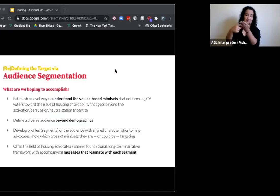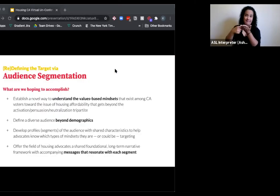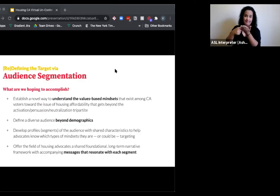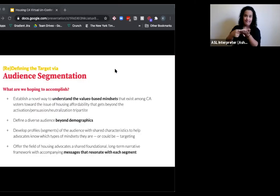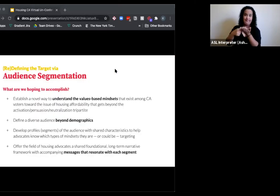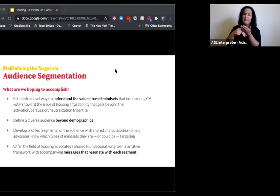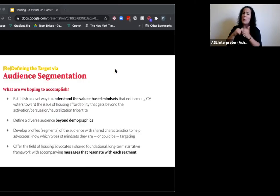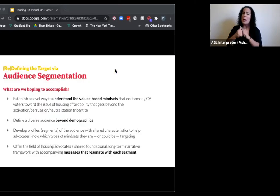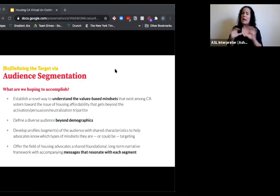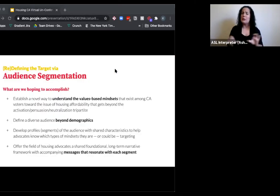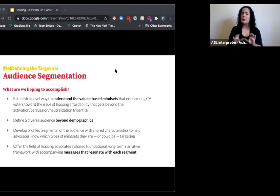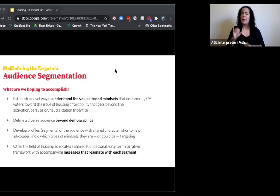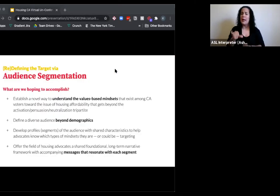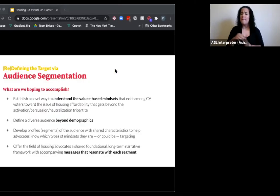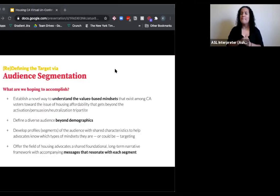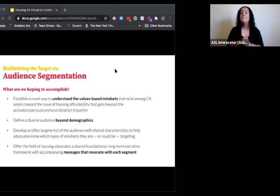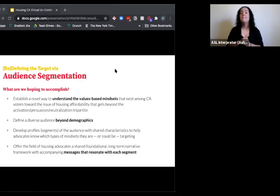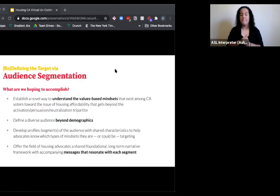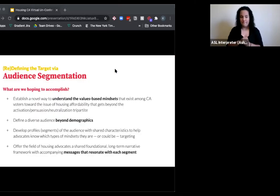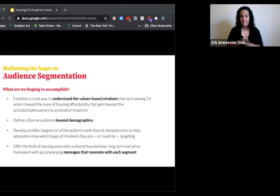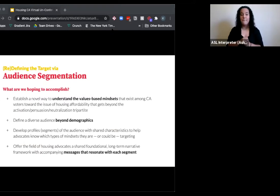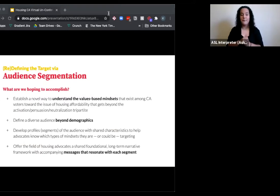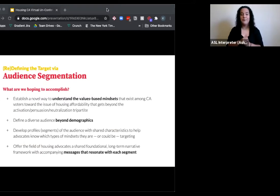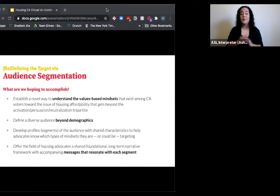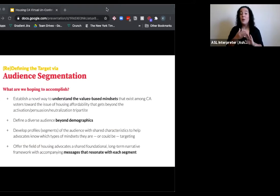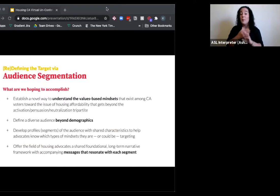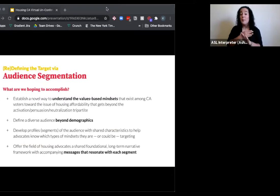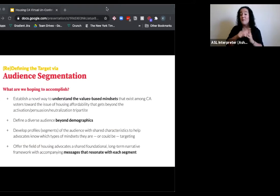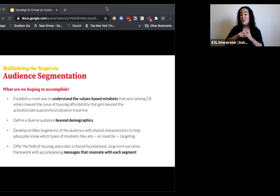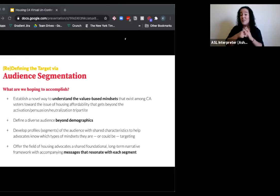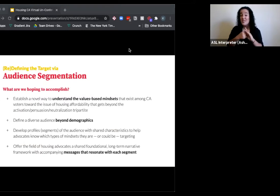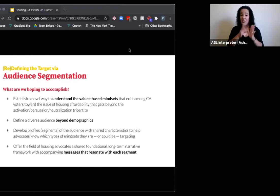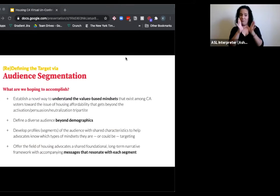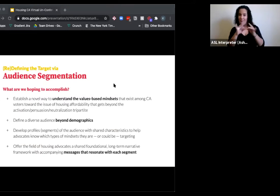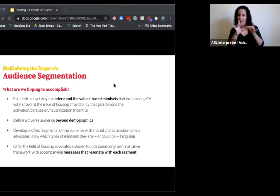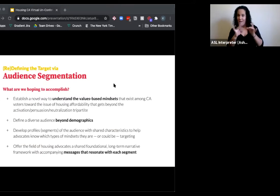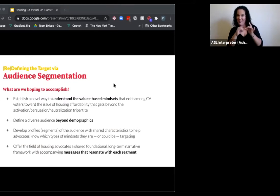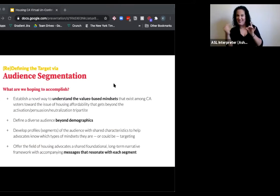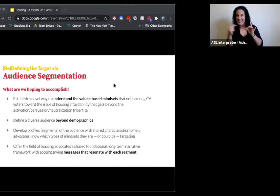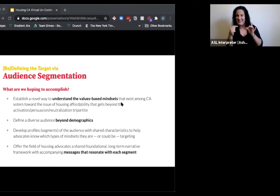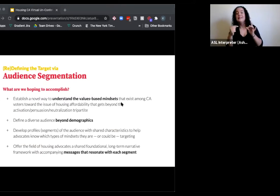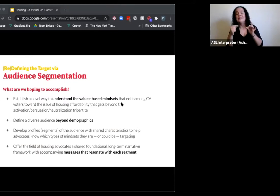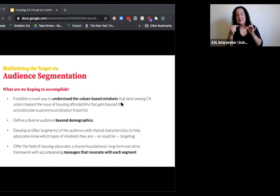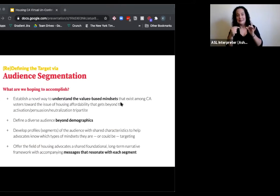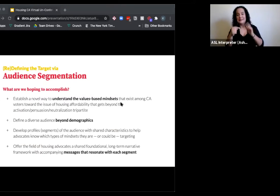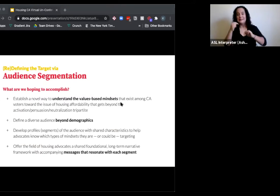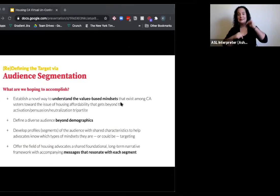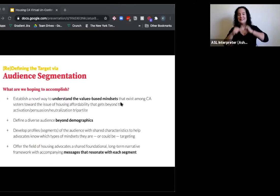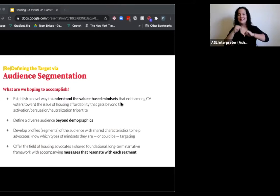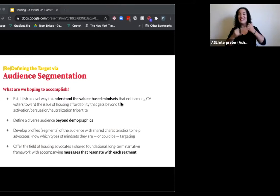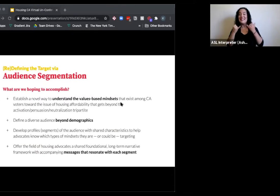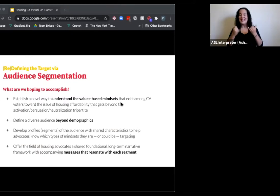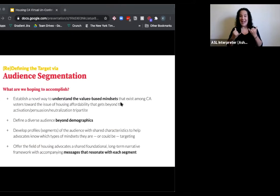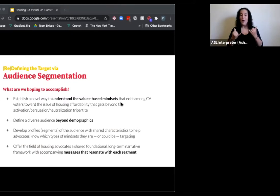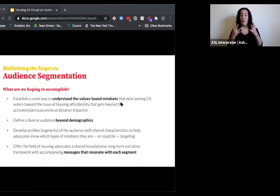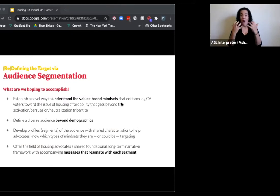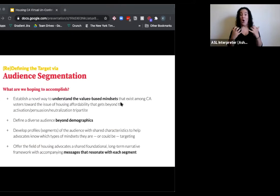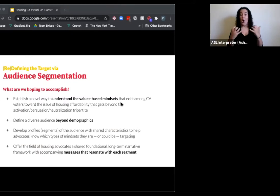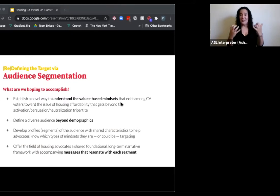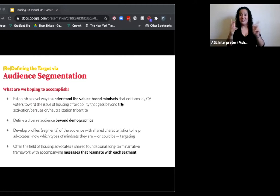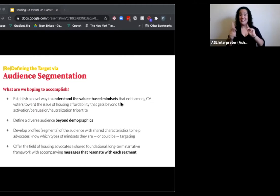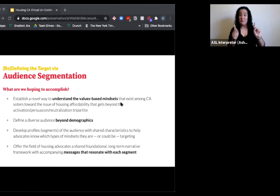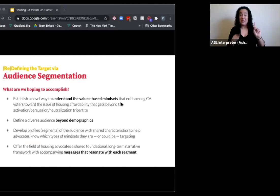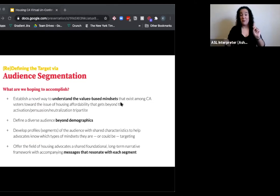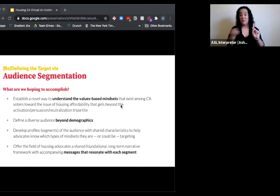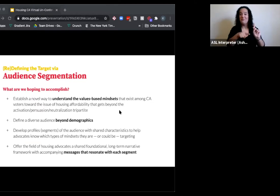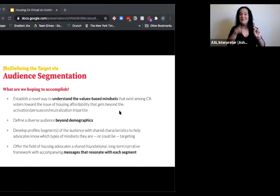do we do this? Before we even start thinking about narrative, we realize we need to understand our audience. California is an incredibly, a